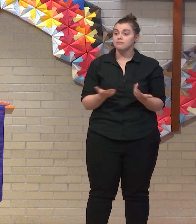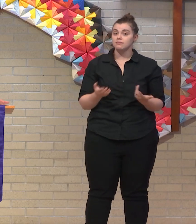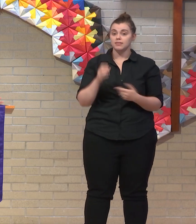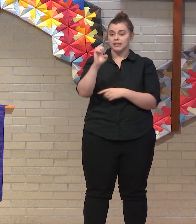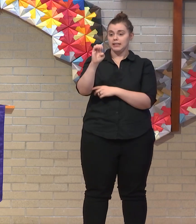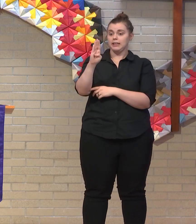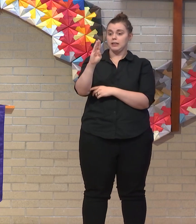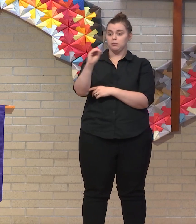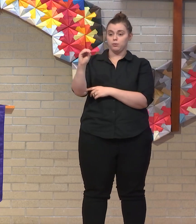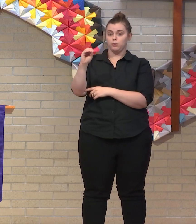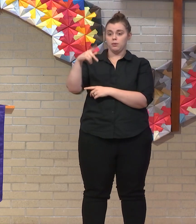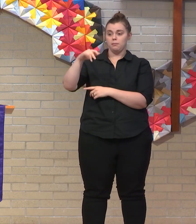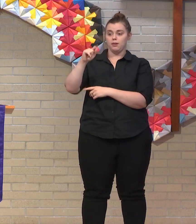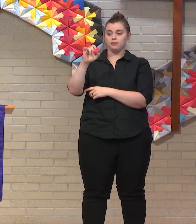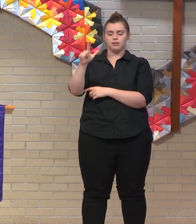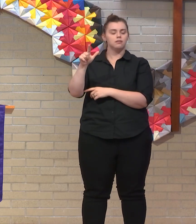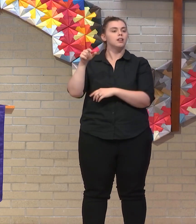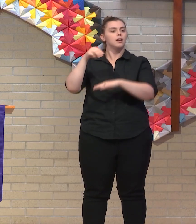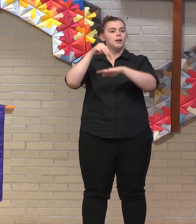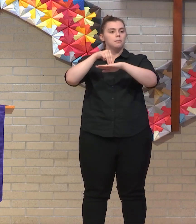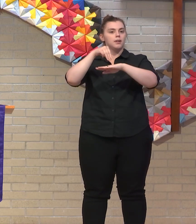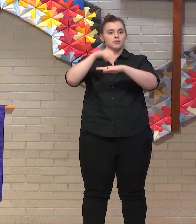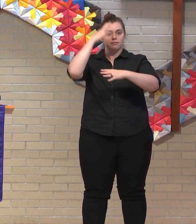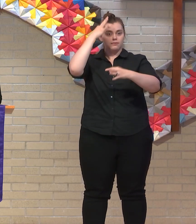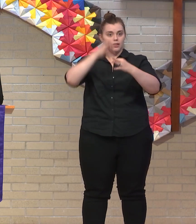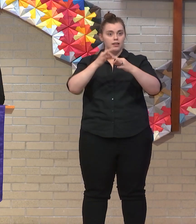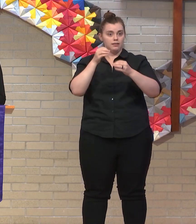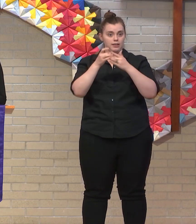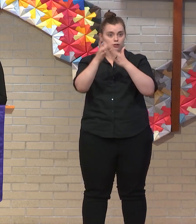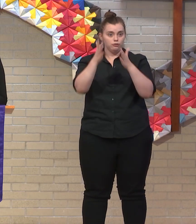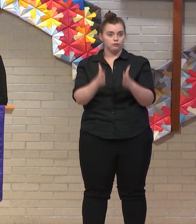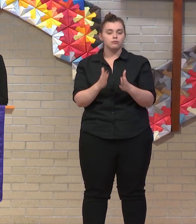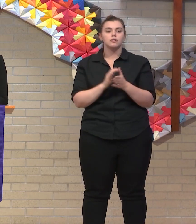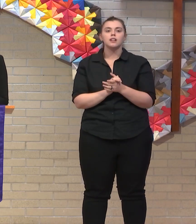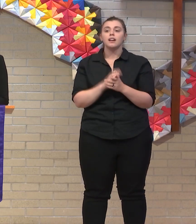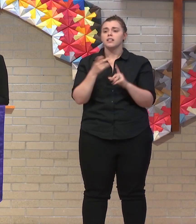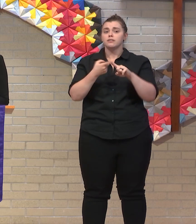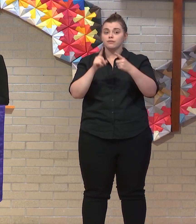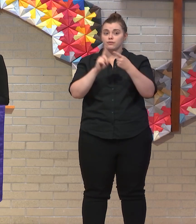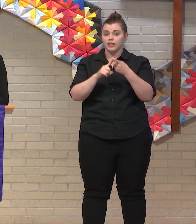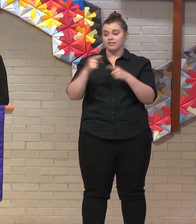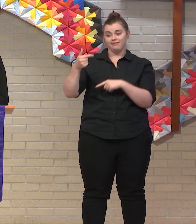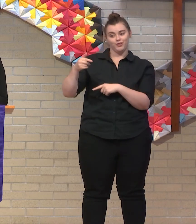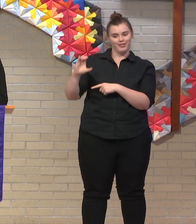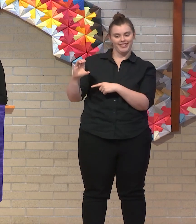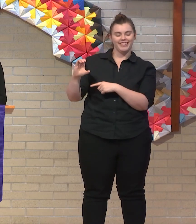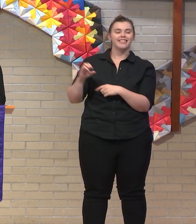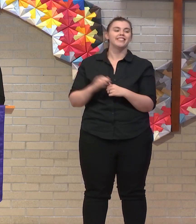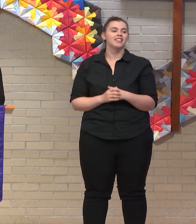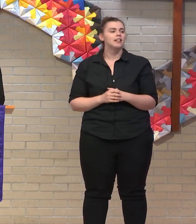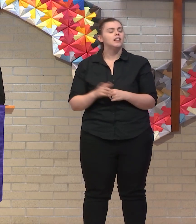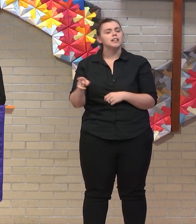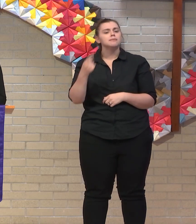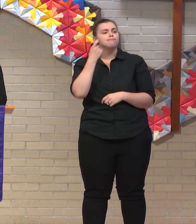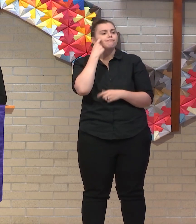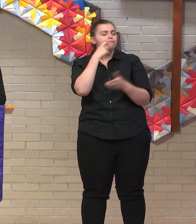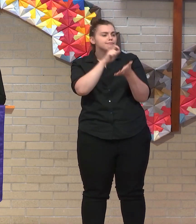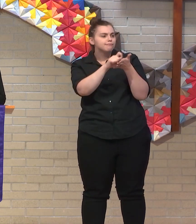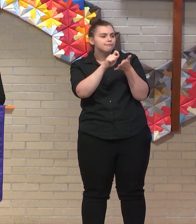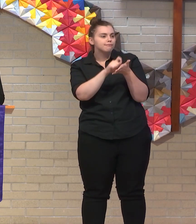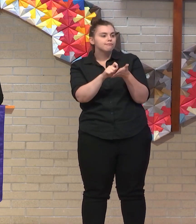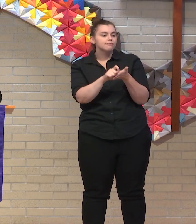Ibu Patel, a Muslim interfaith leader and friend of GC, recently